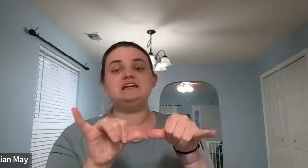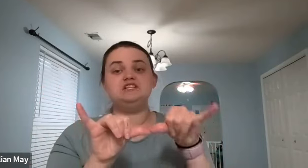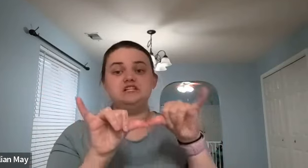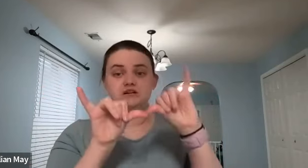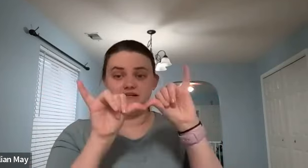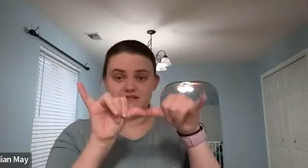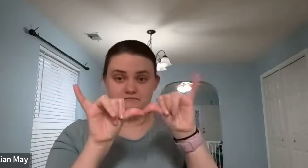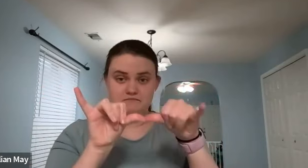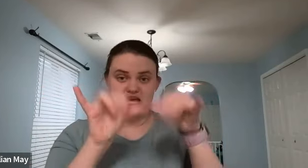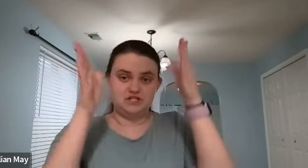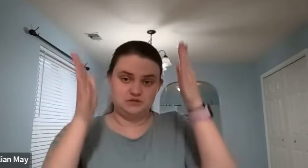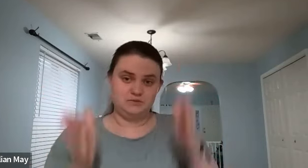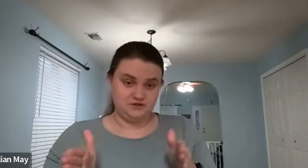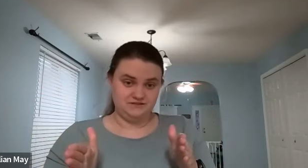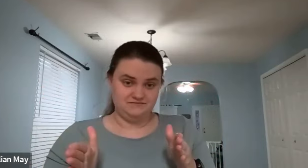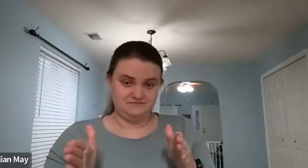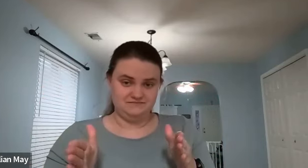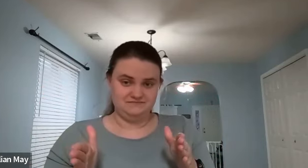saying engineer, it's measure person.